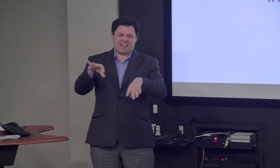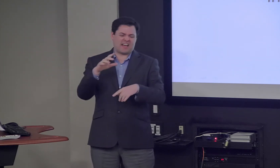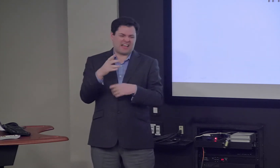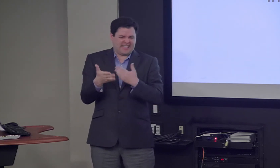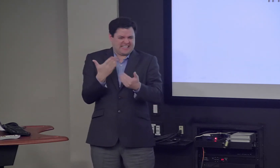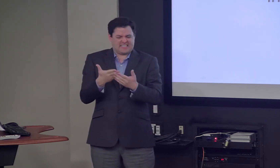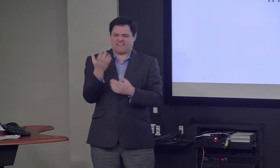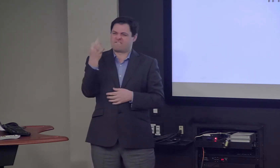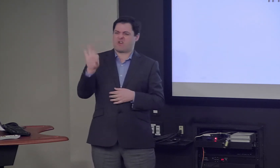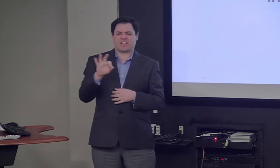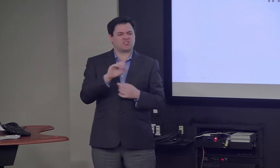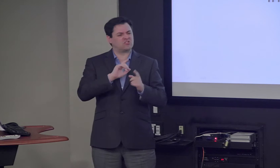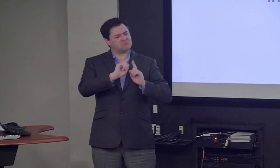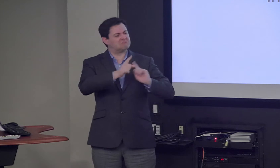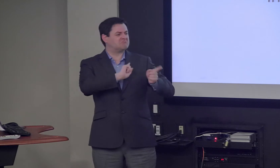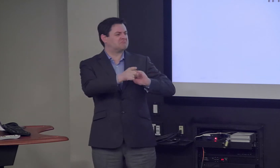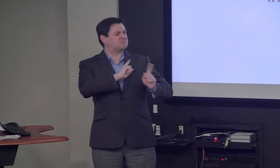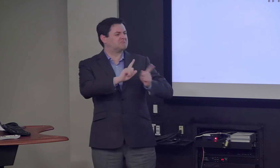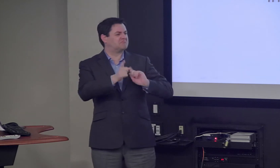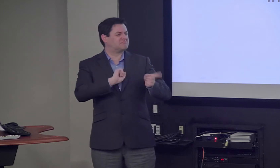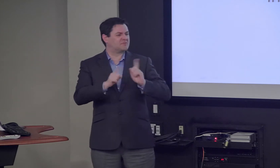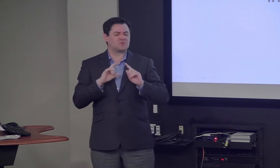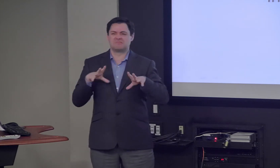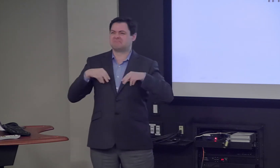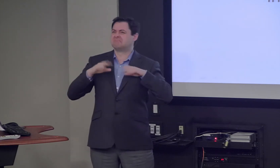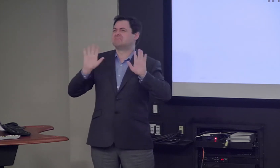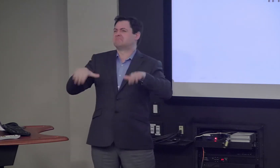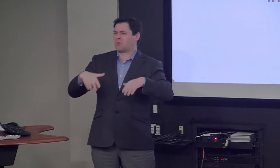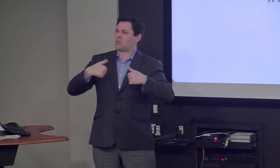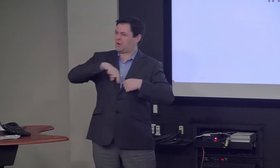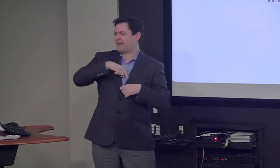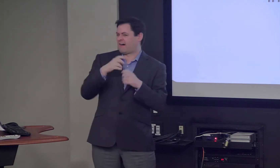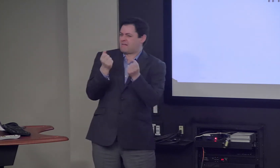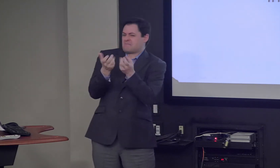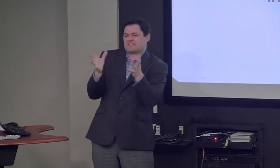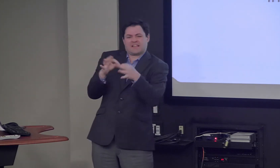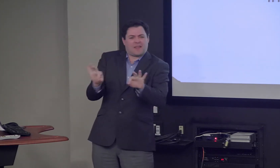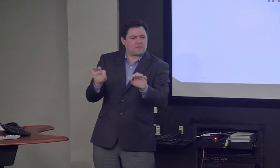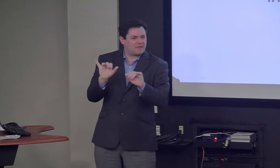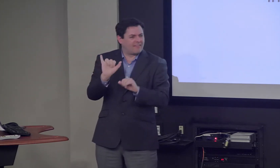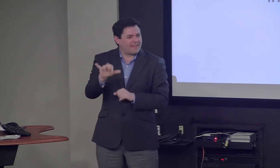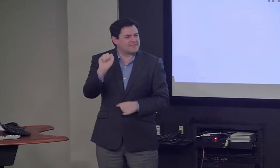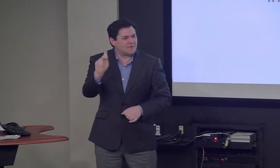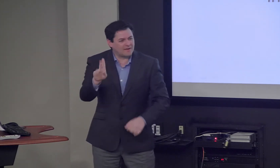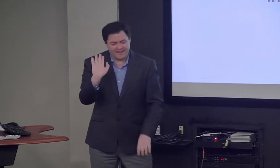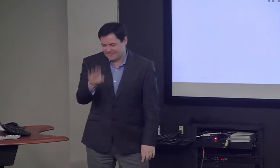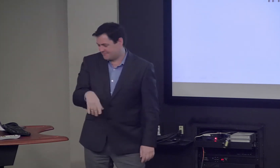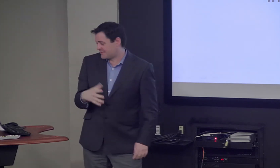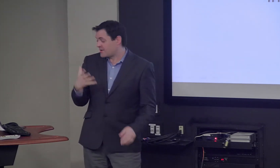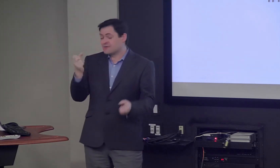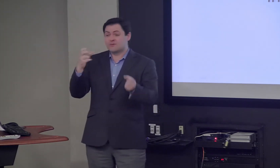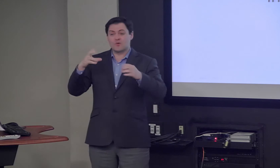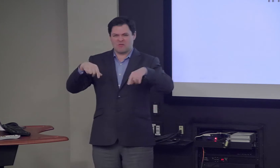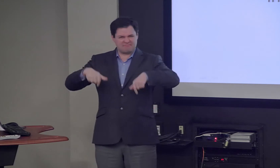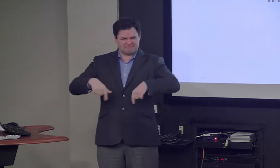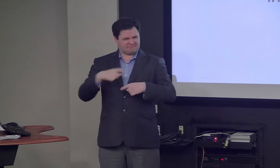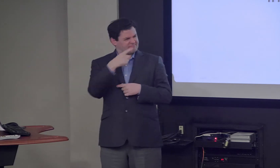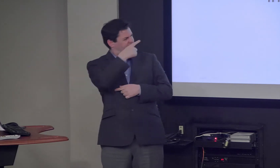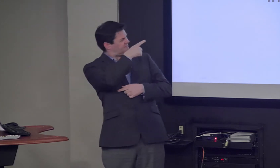some email exchanges, and I thought perhaps maybe we could dialogue back and forth between Dr. Boudreau and myself in French, but we